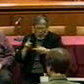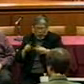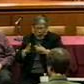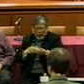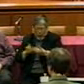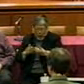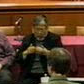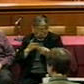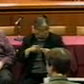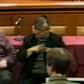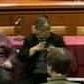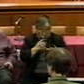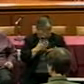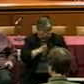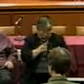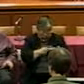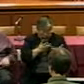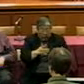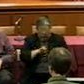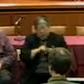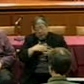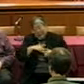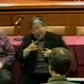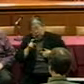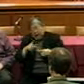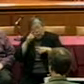general discussion. And I know Al has a comment.